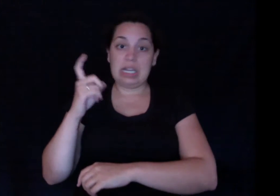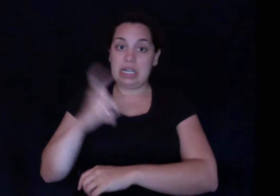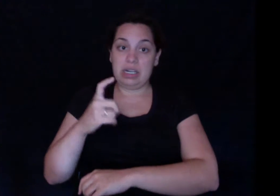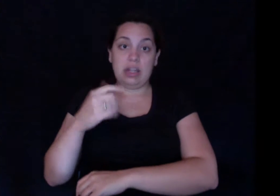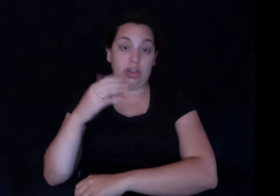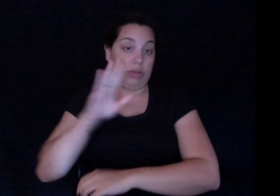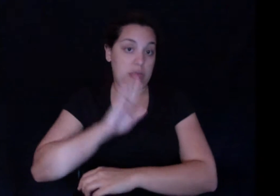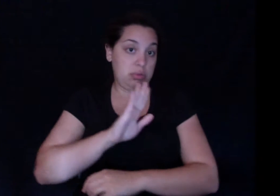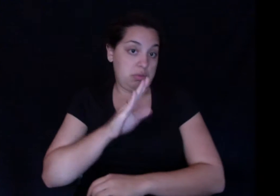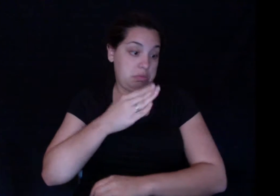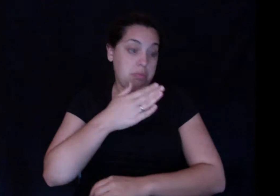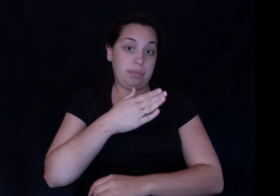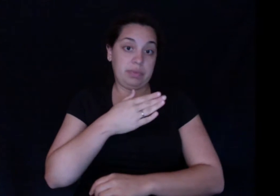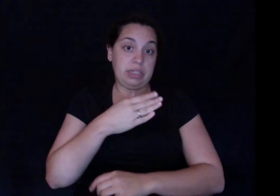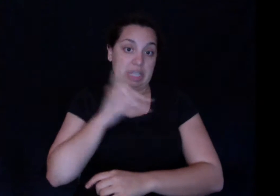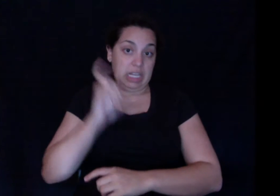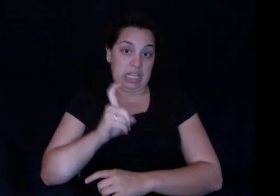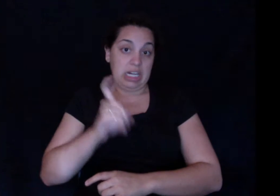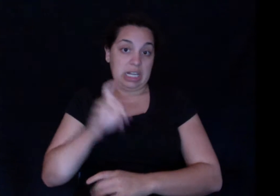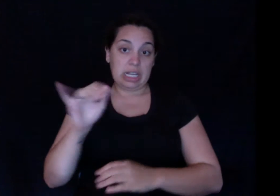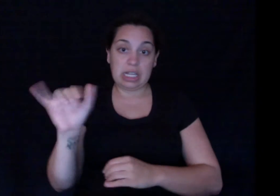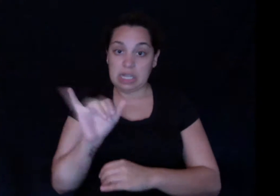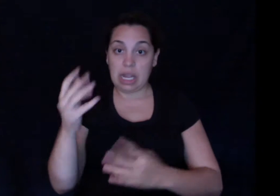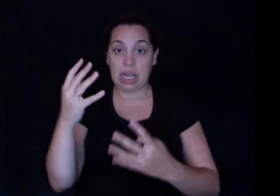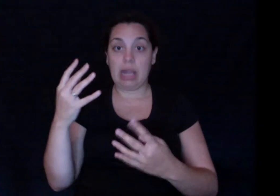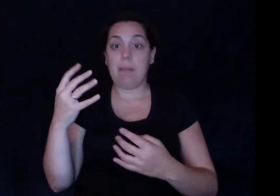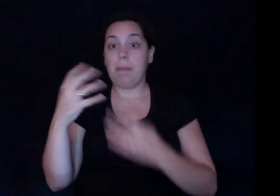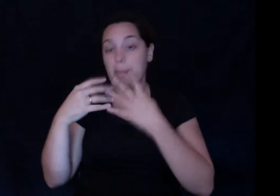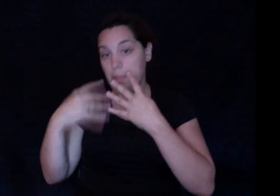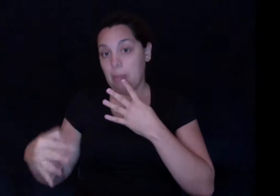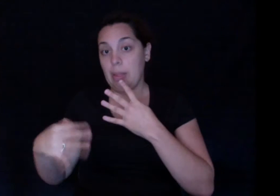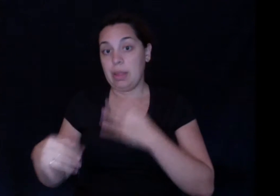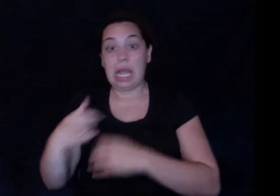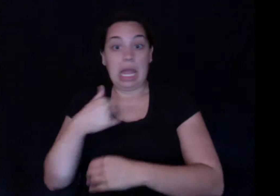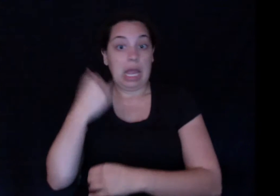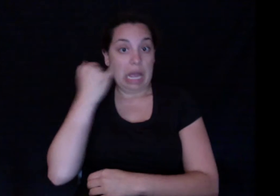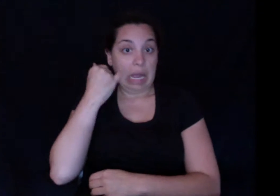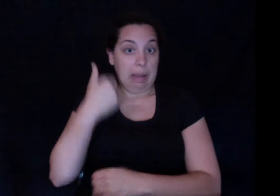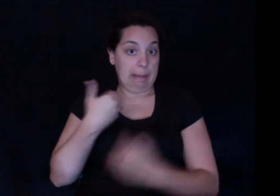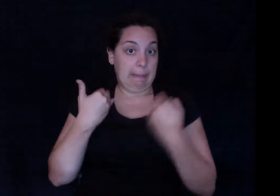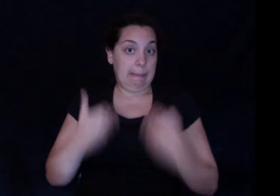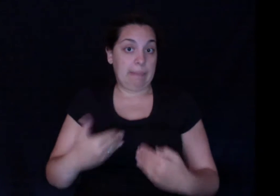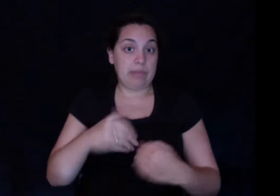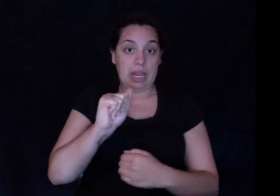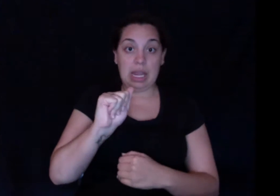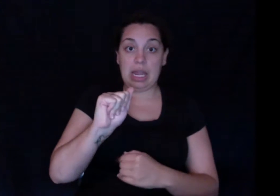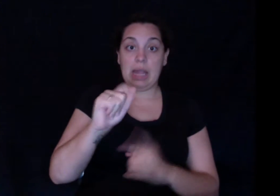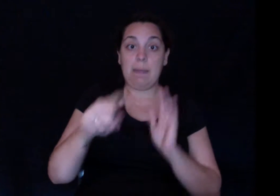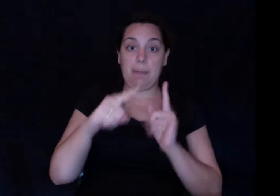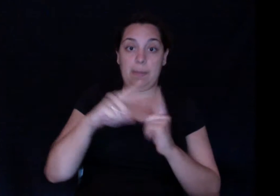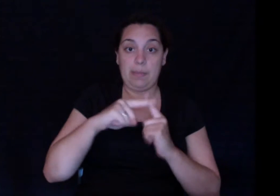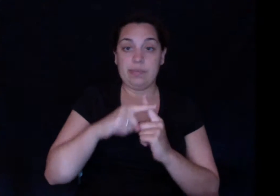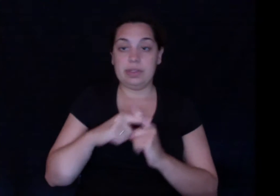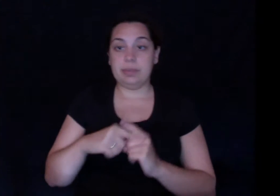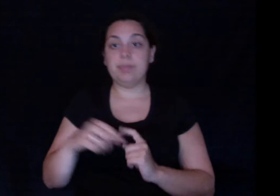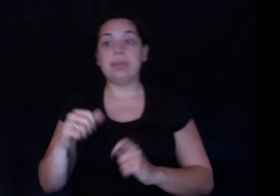groups. That's to stop antibodies developing. So if the baby's blood, baby's positive blood, passes into the